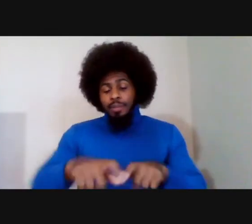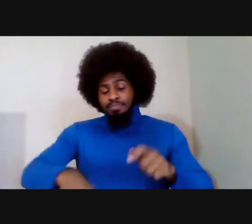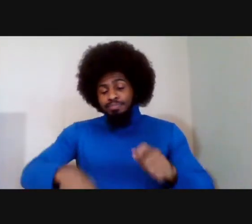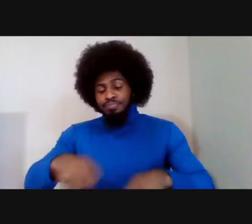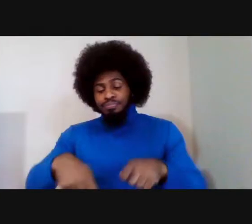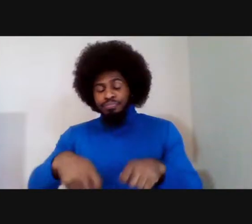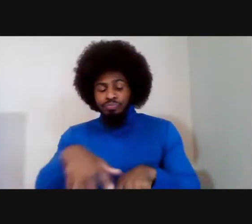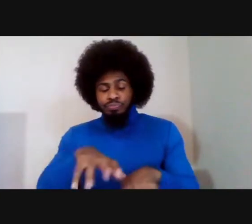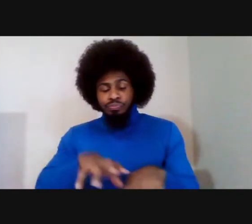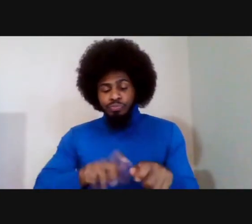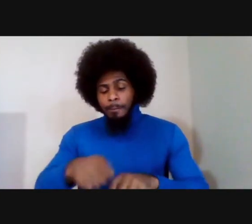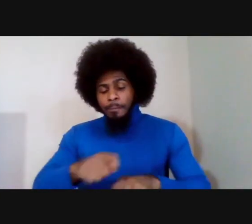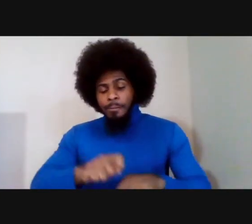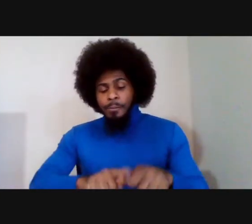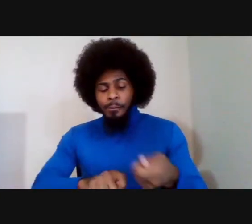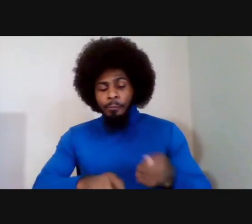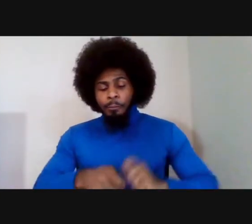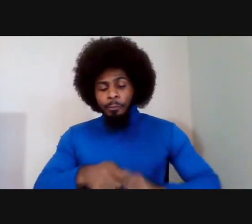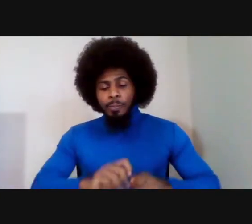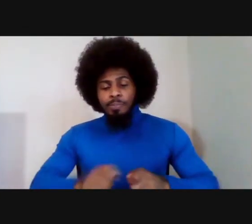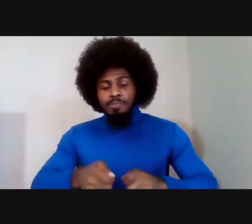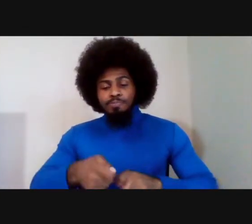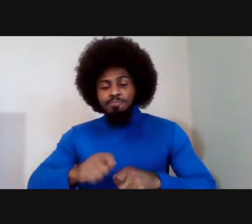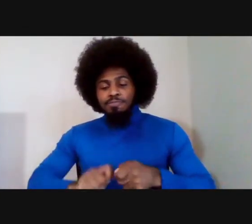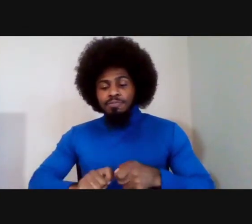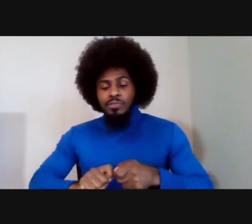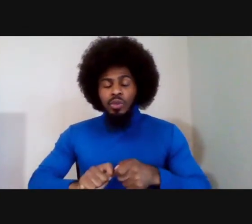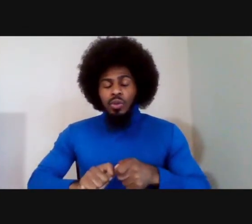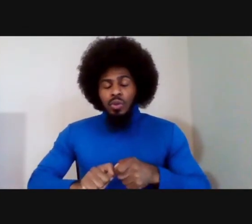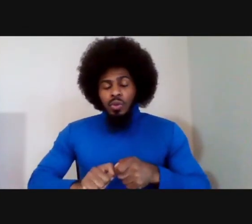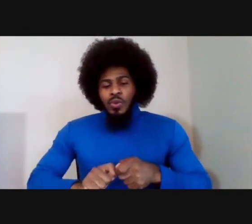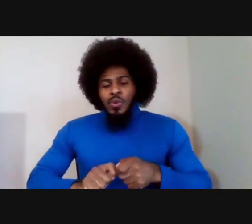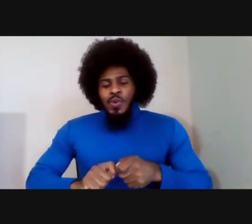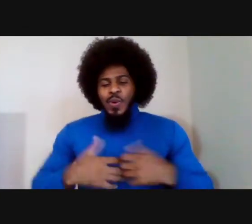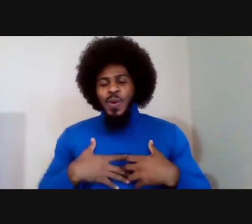And I'm like, so, you know, I get serious.